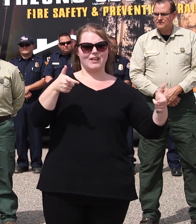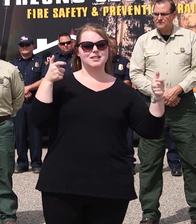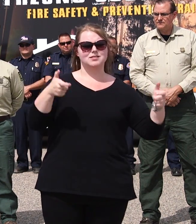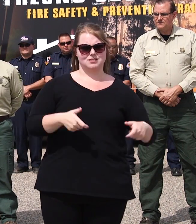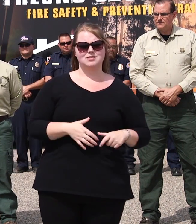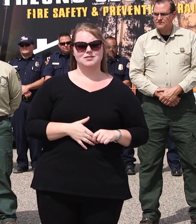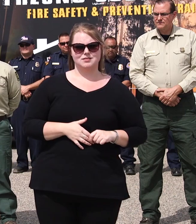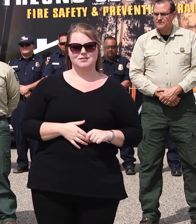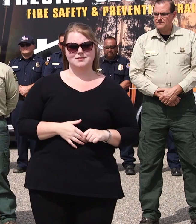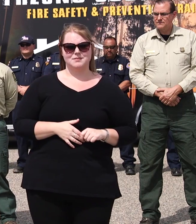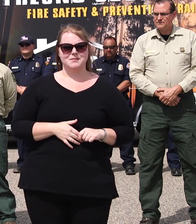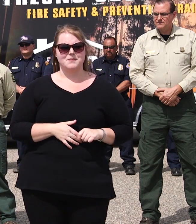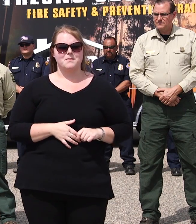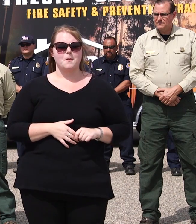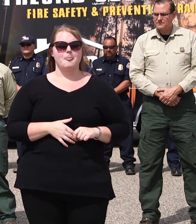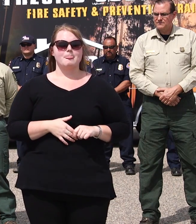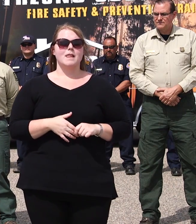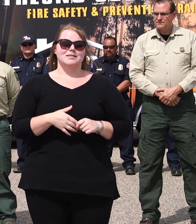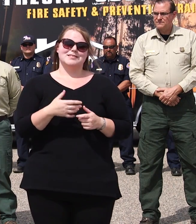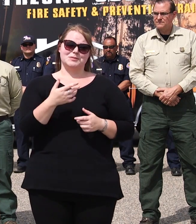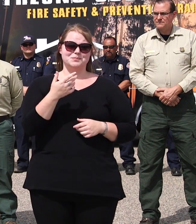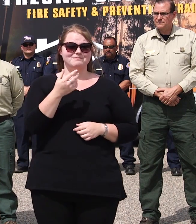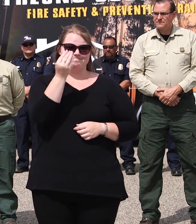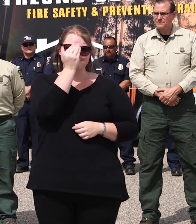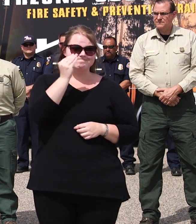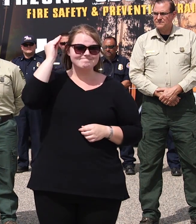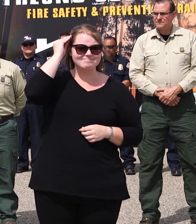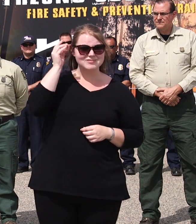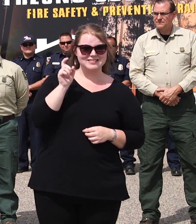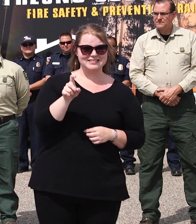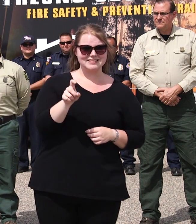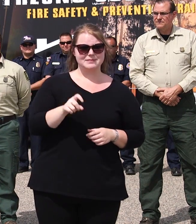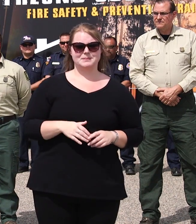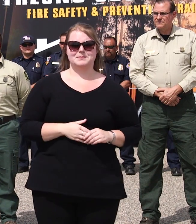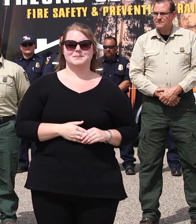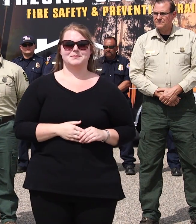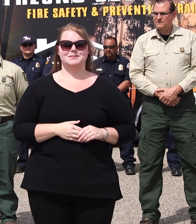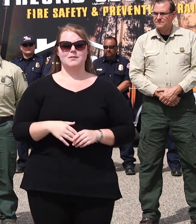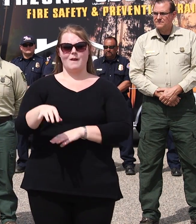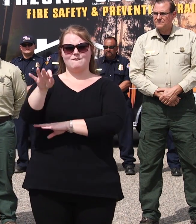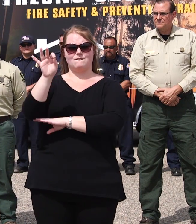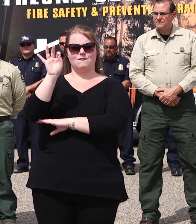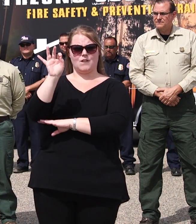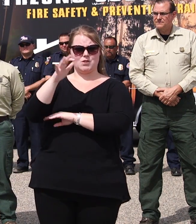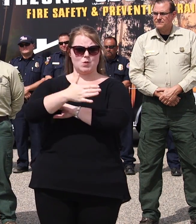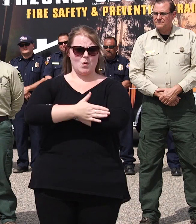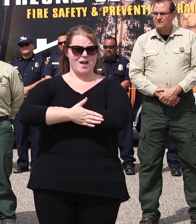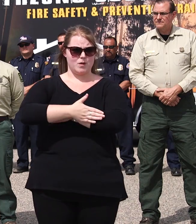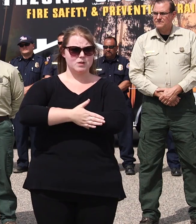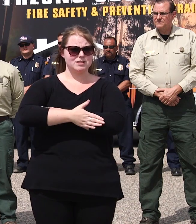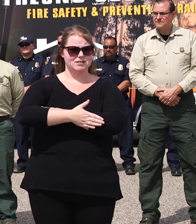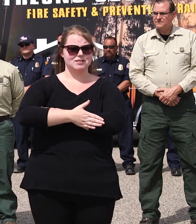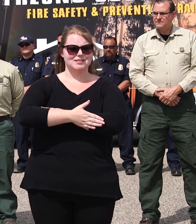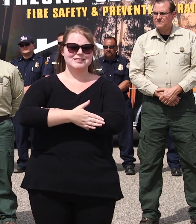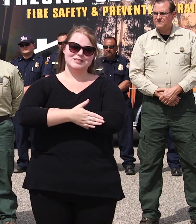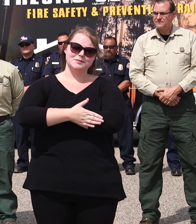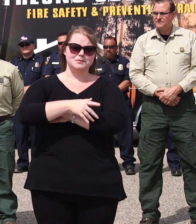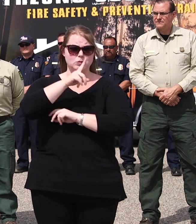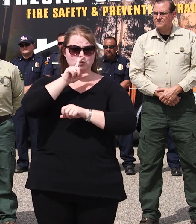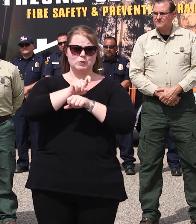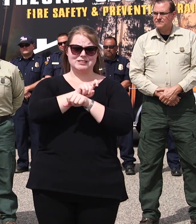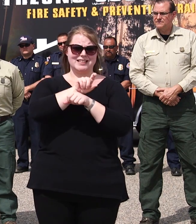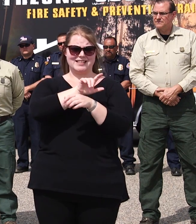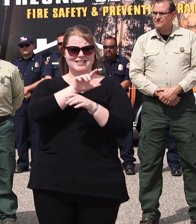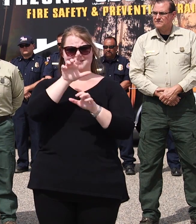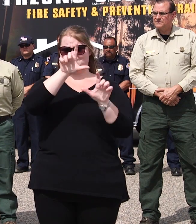manner. So that's something to remember. Also, Fresno County is really the